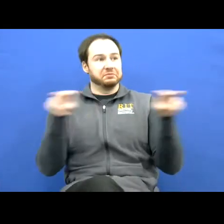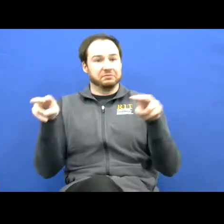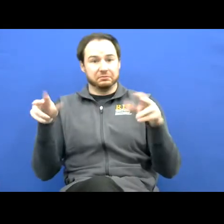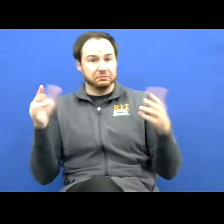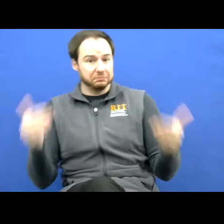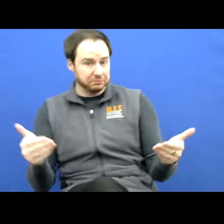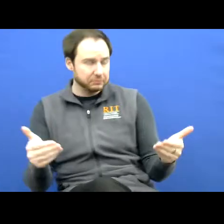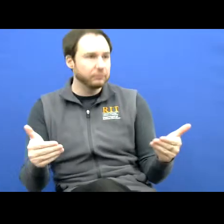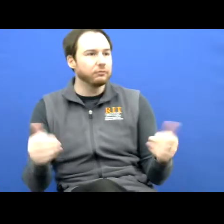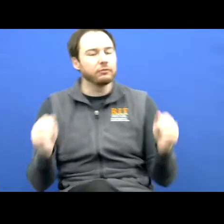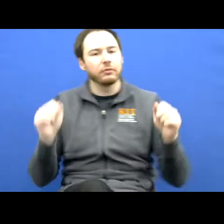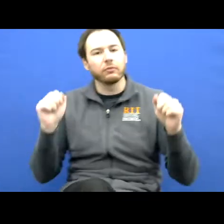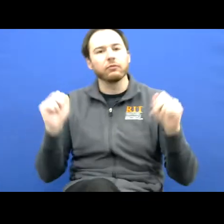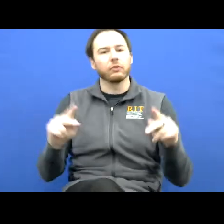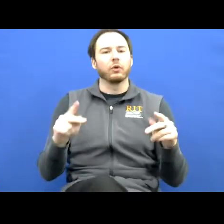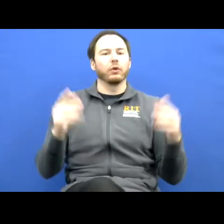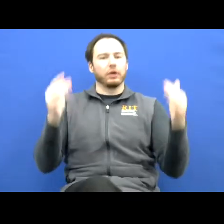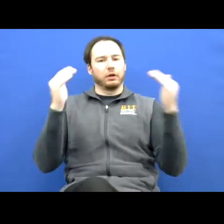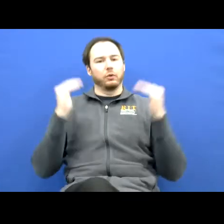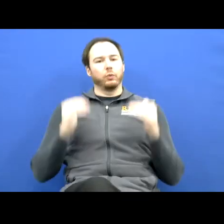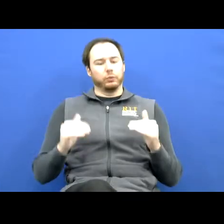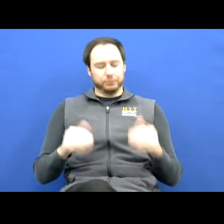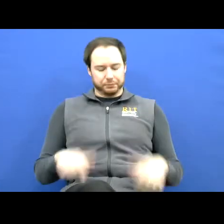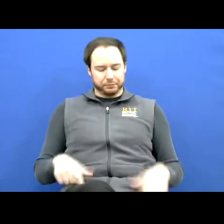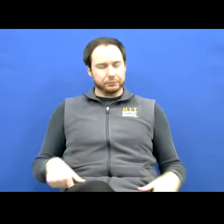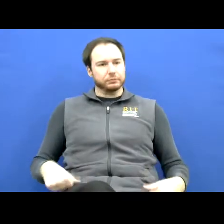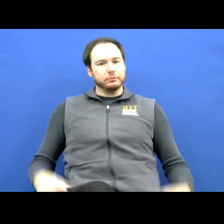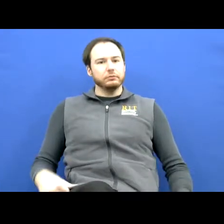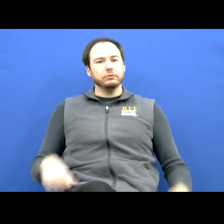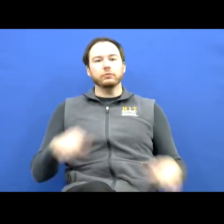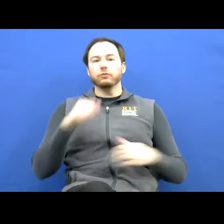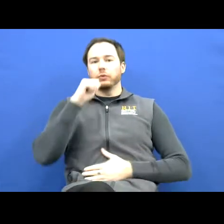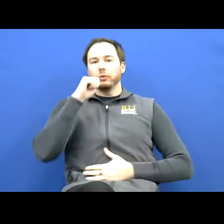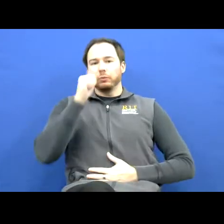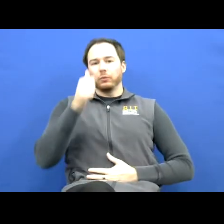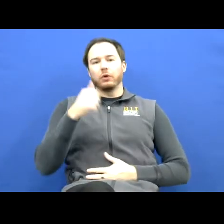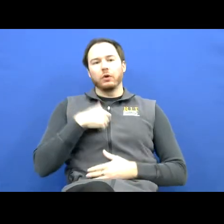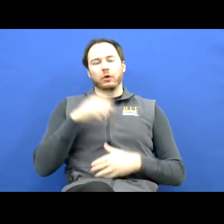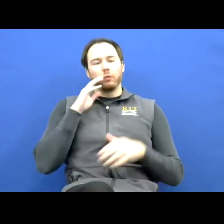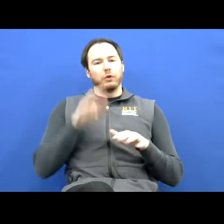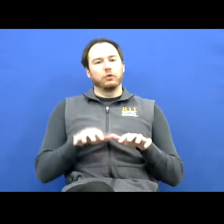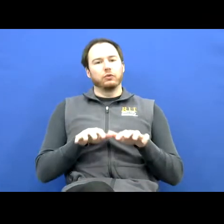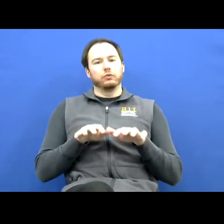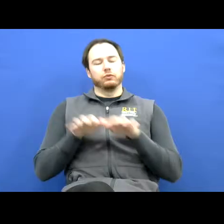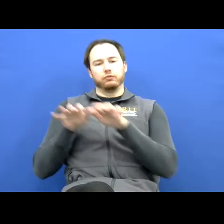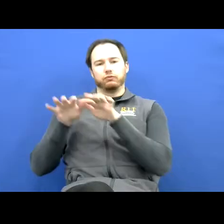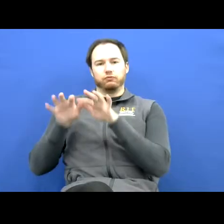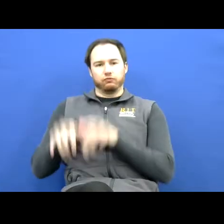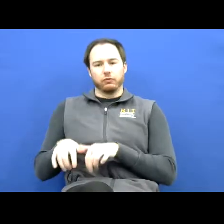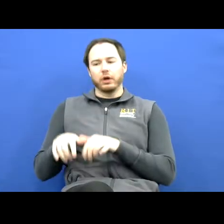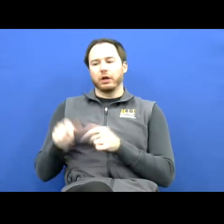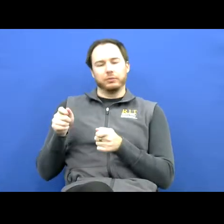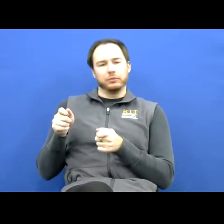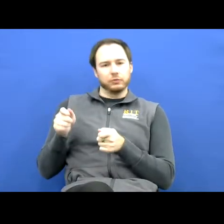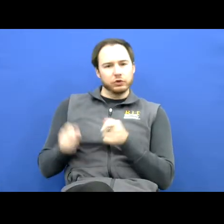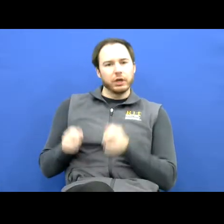is then tomorrow I'll write up what that change, because we just need